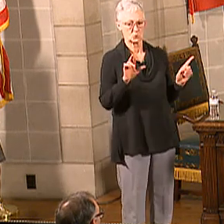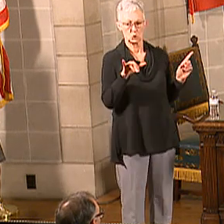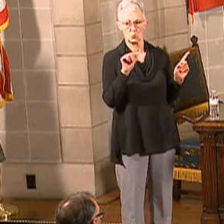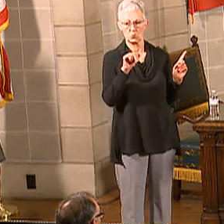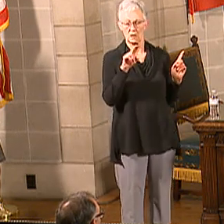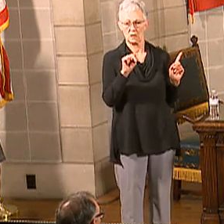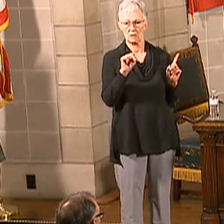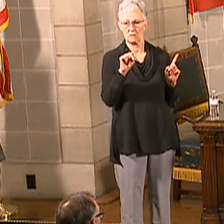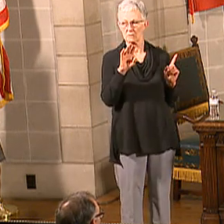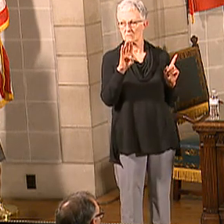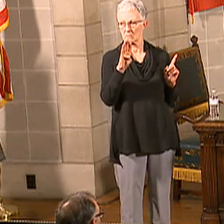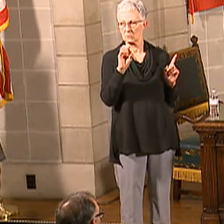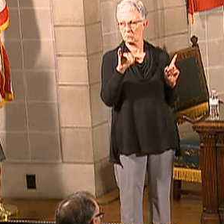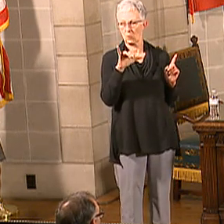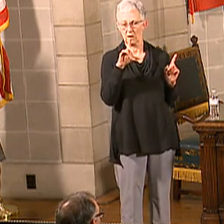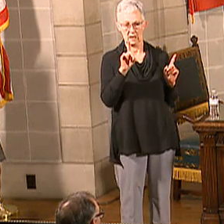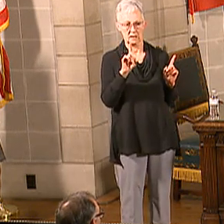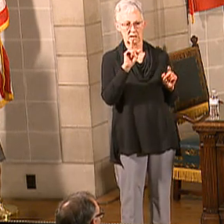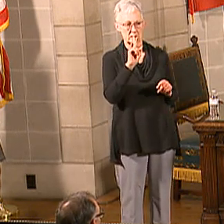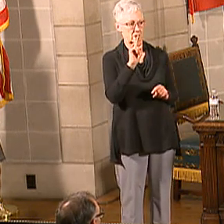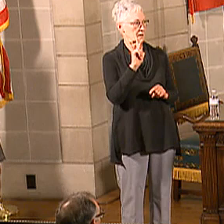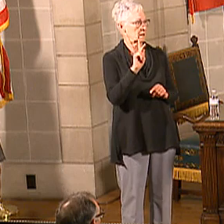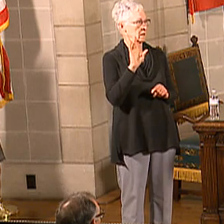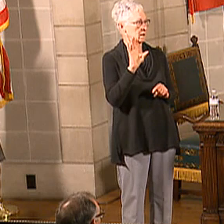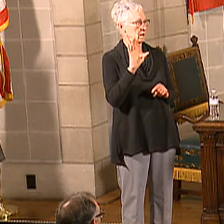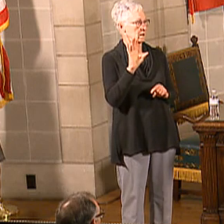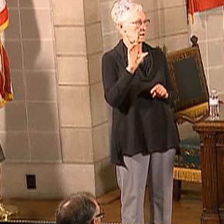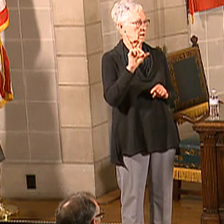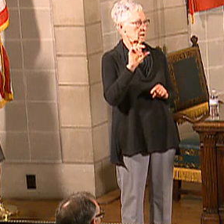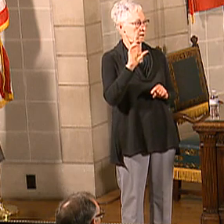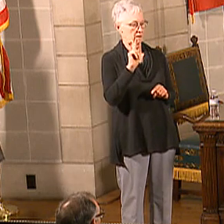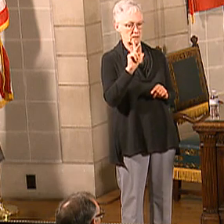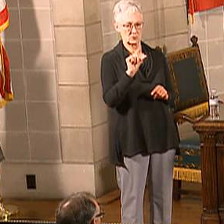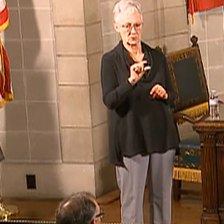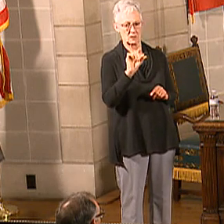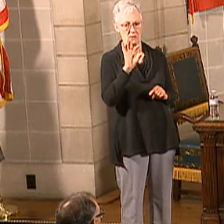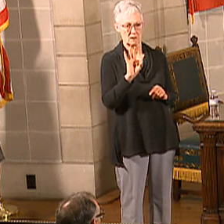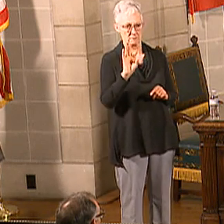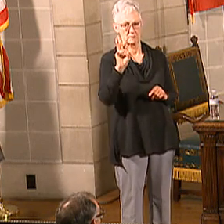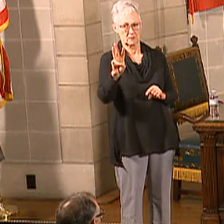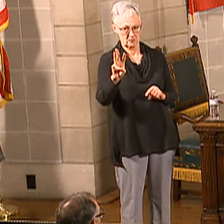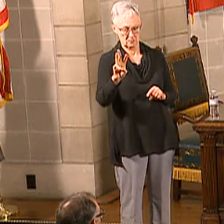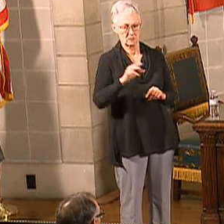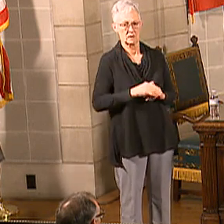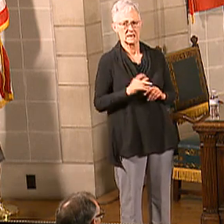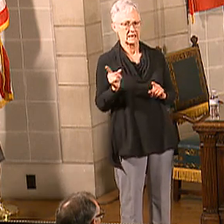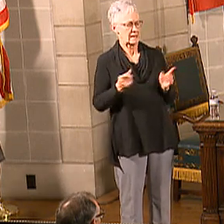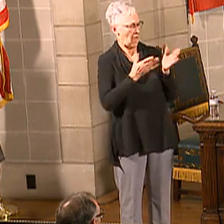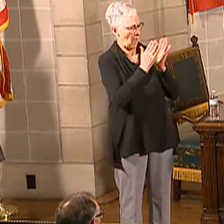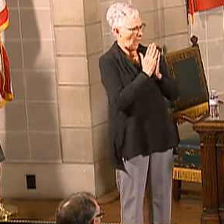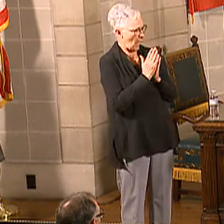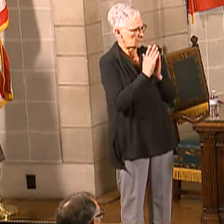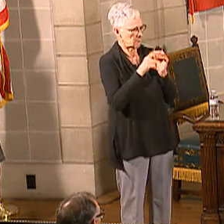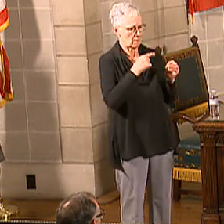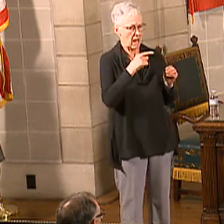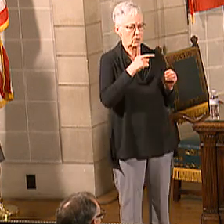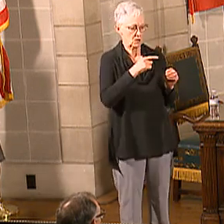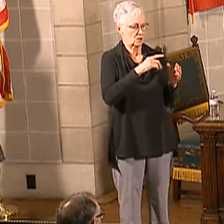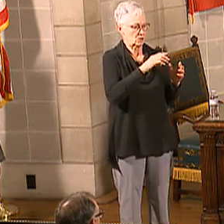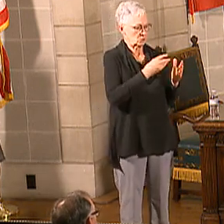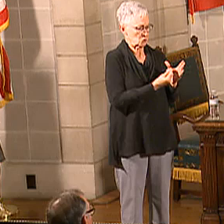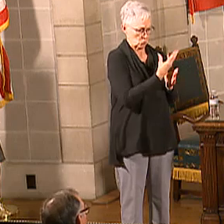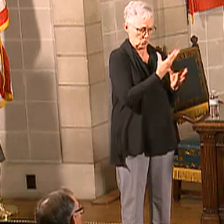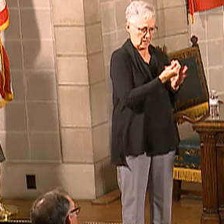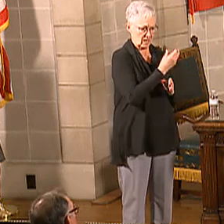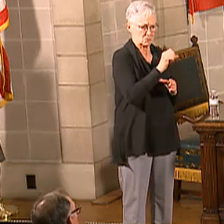with KFGW, KGFW. I'm sorry, GFW. KGFW, is asking about summer sports. Spring sports have been